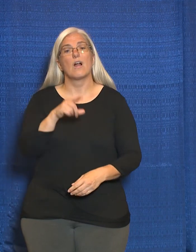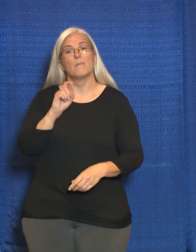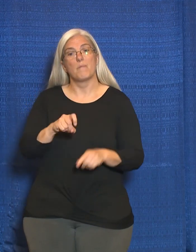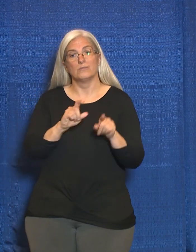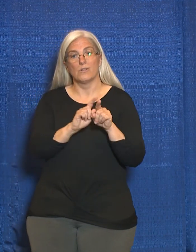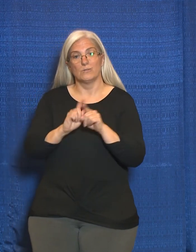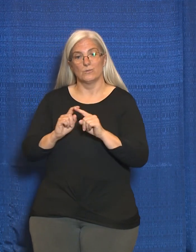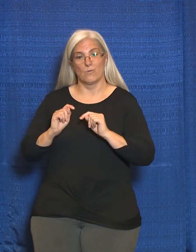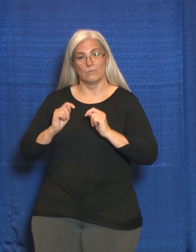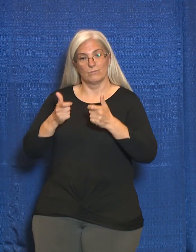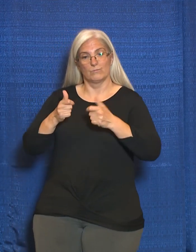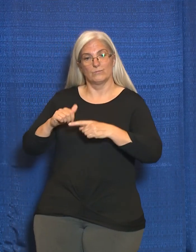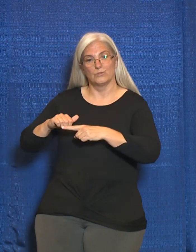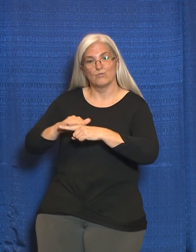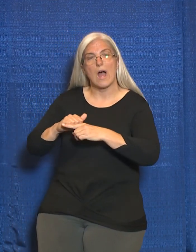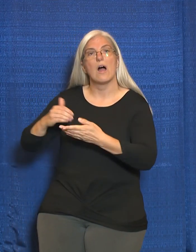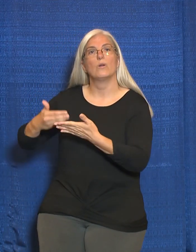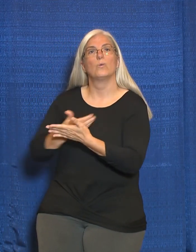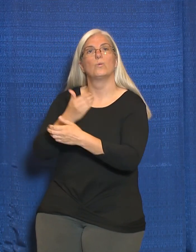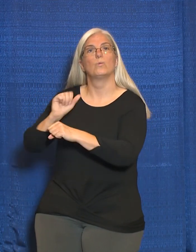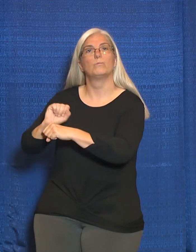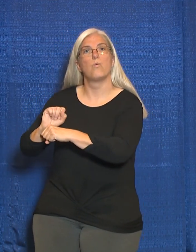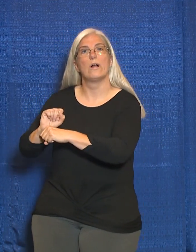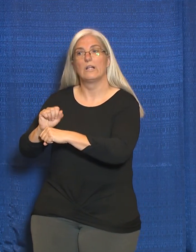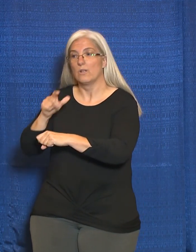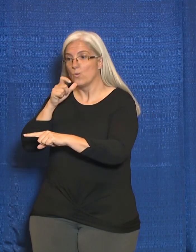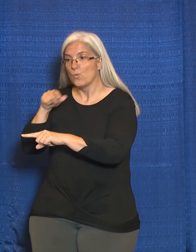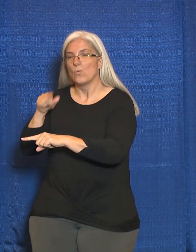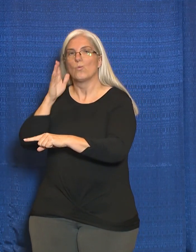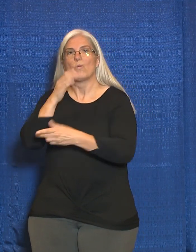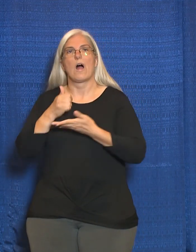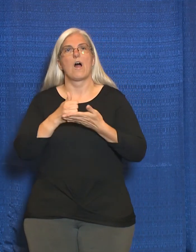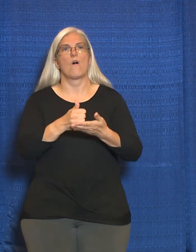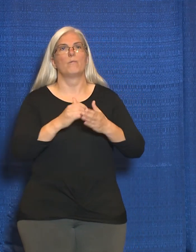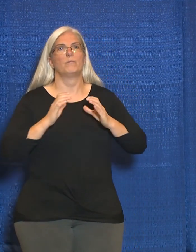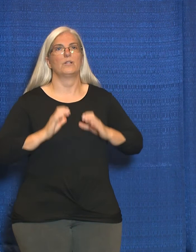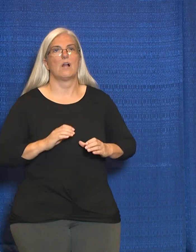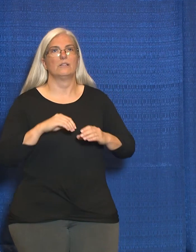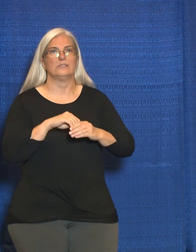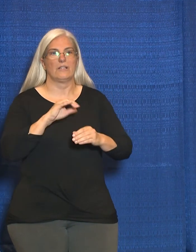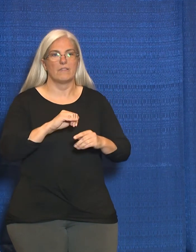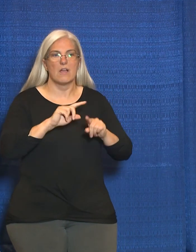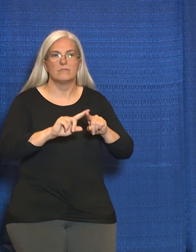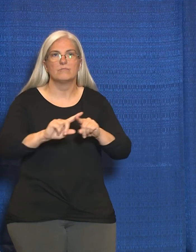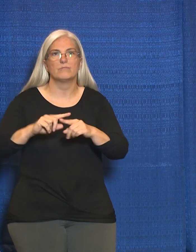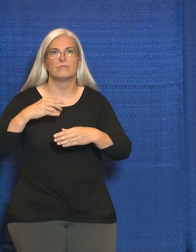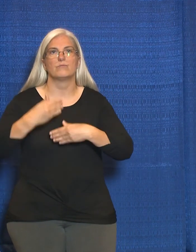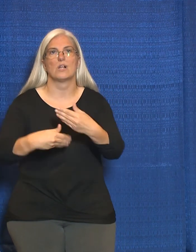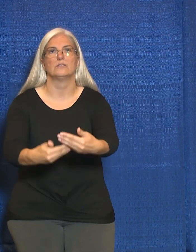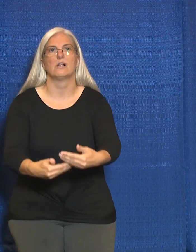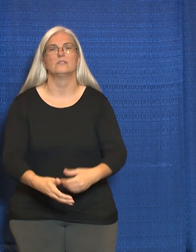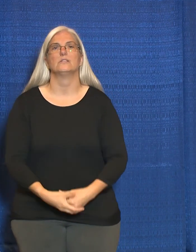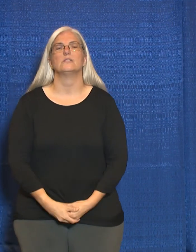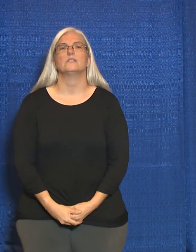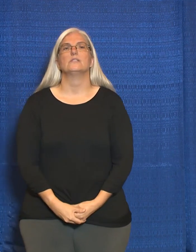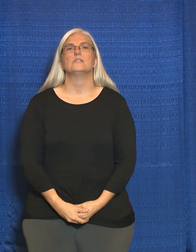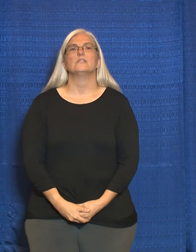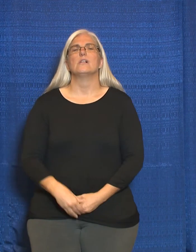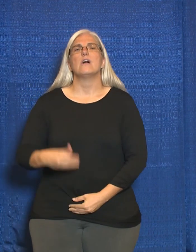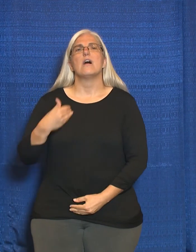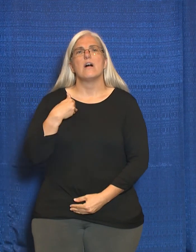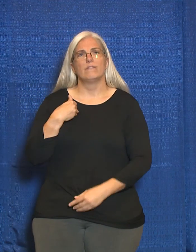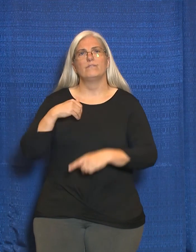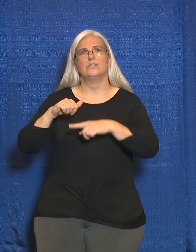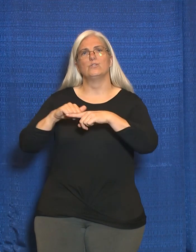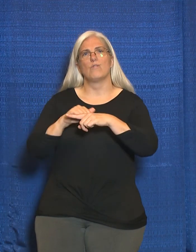You must also provide prompt training to every new employee who participates in these processes. There